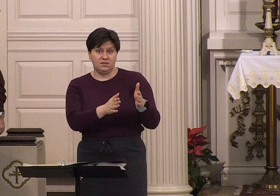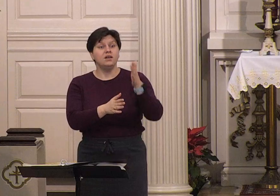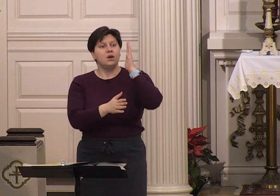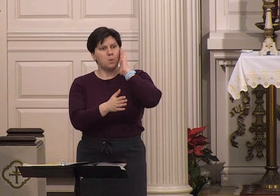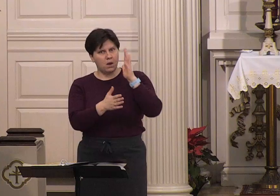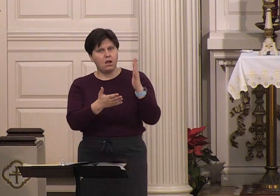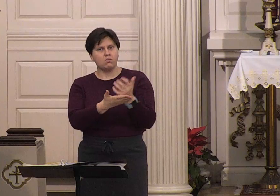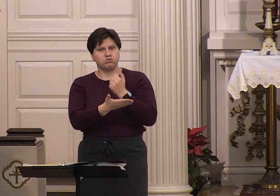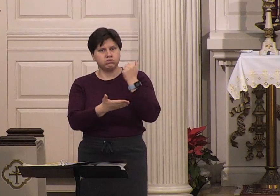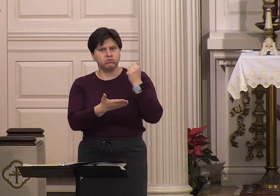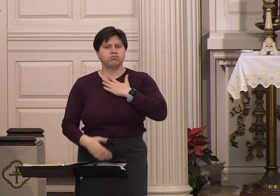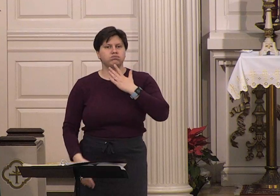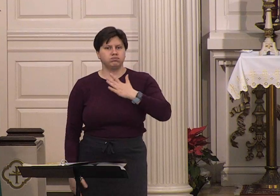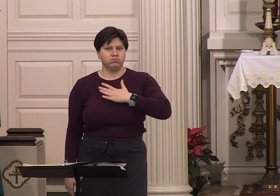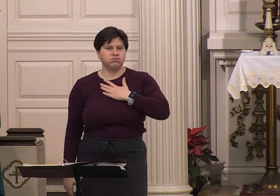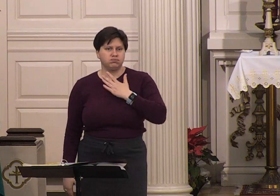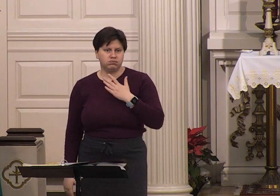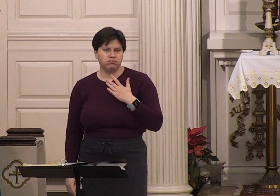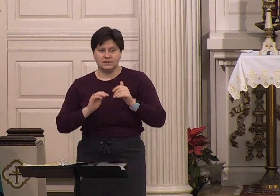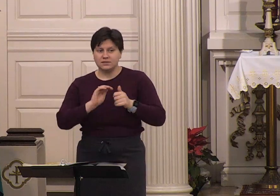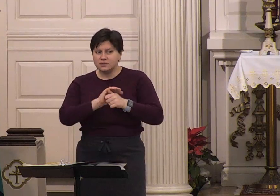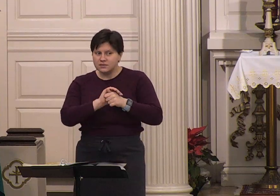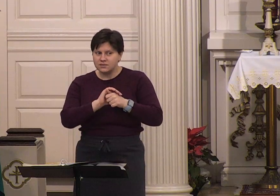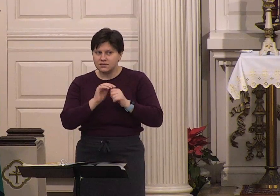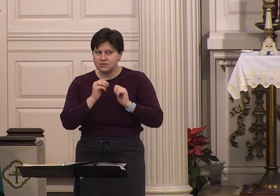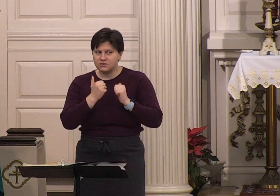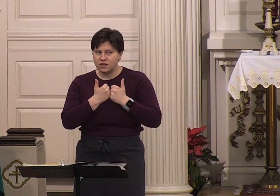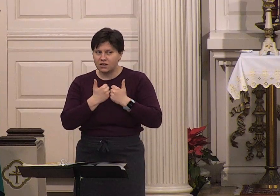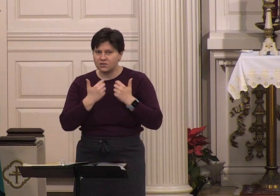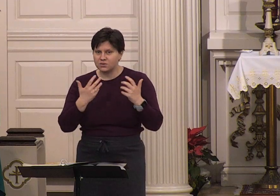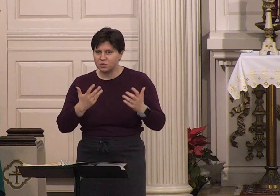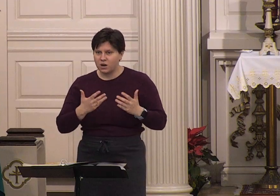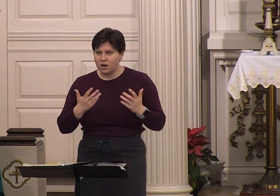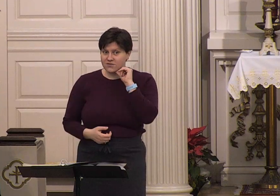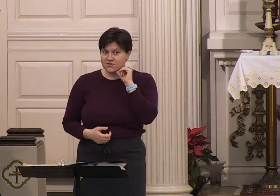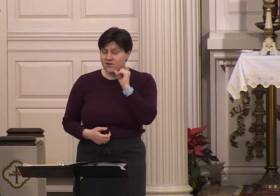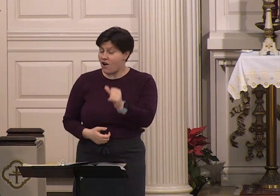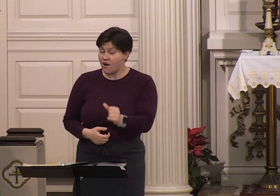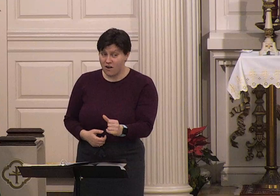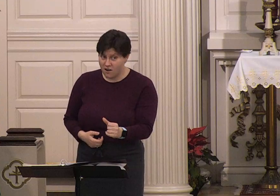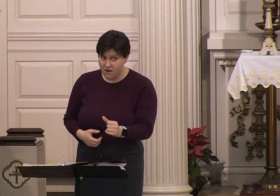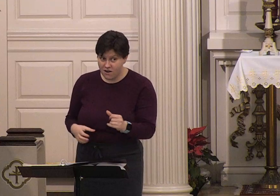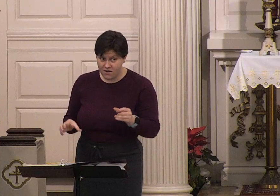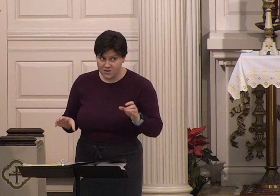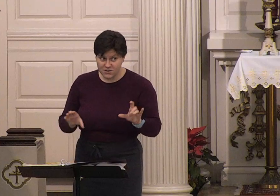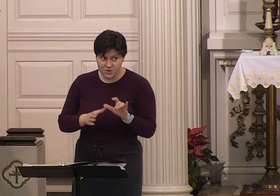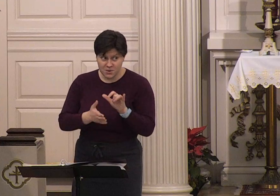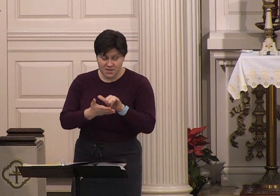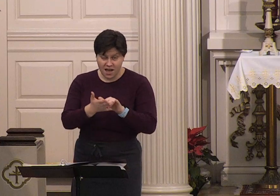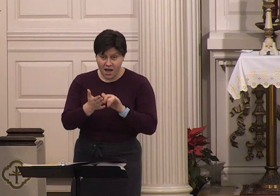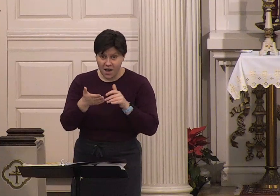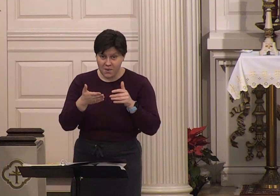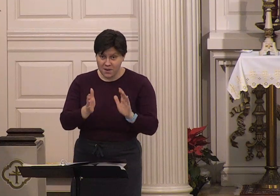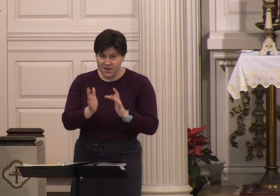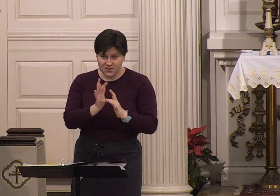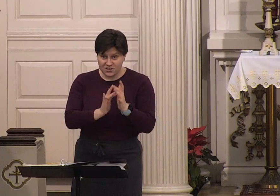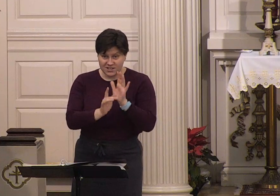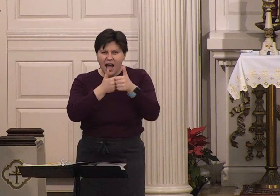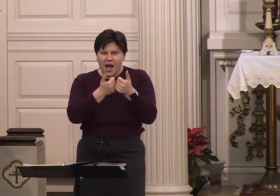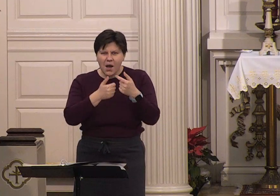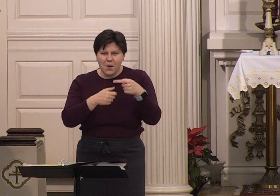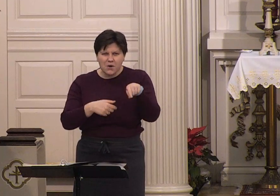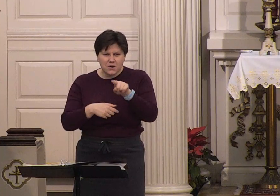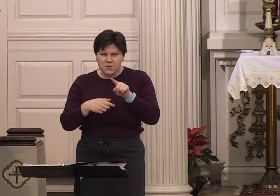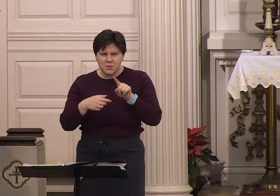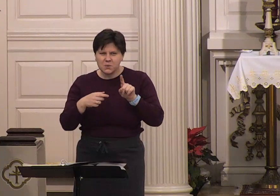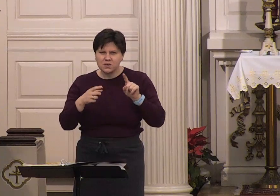And the hidden challenge is, if you don't do it Jesus' way, how are you pursuing happiness?